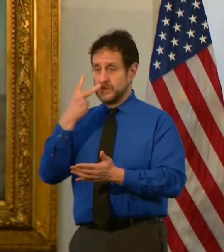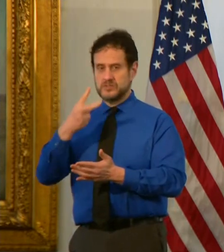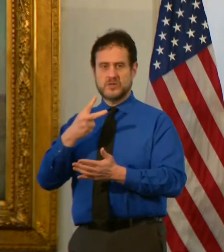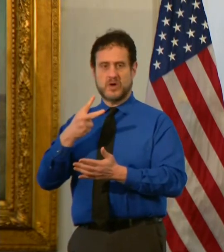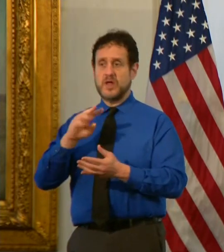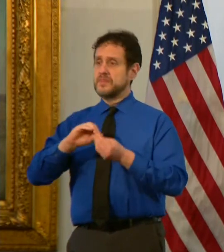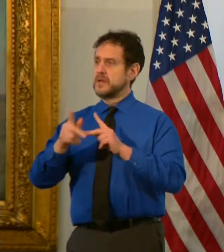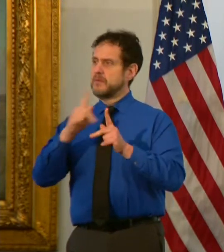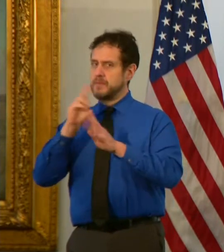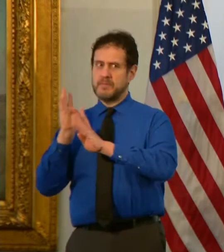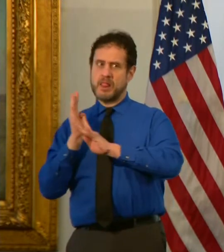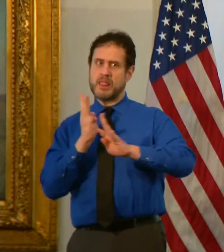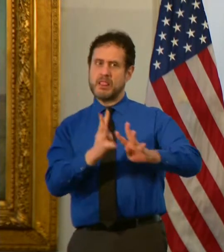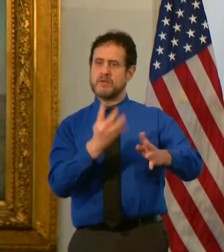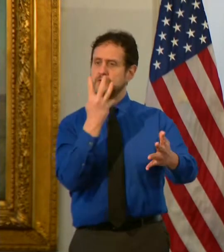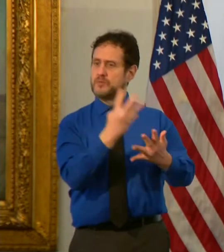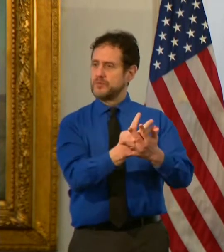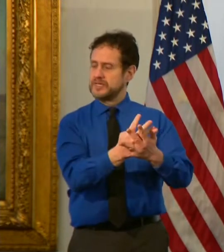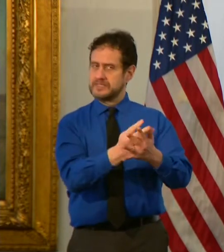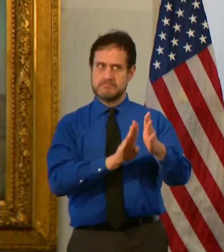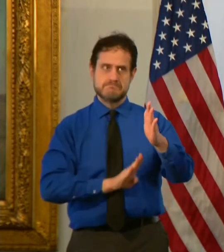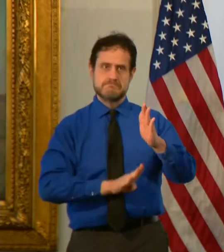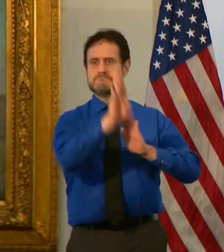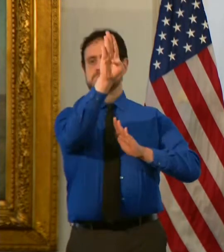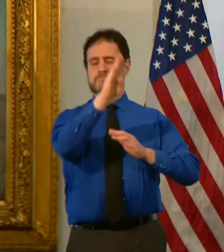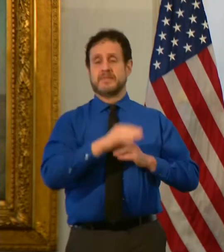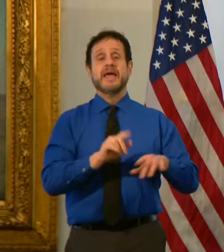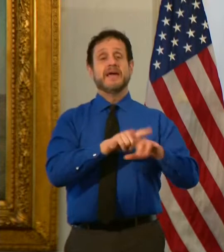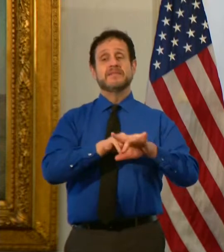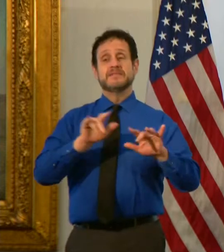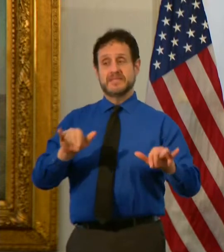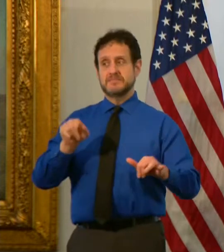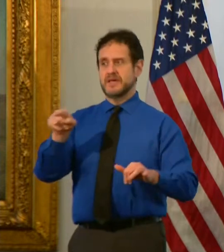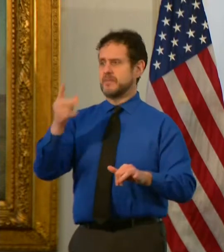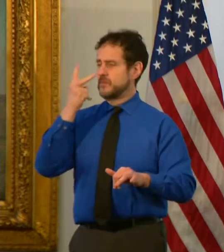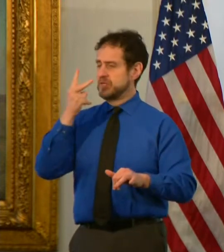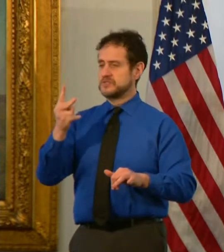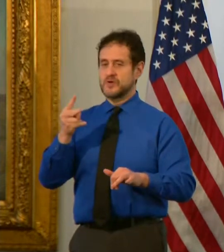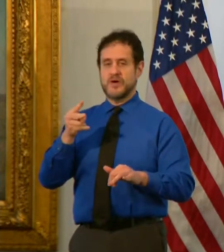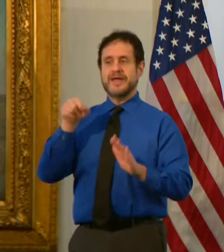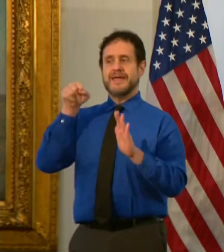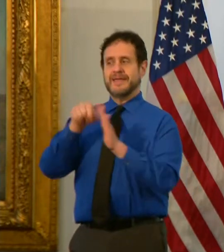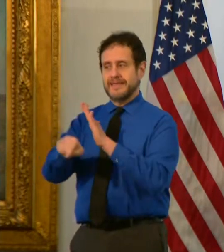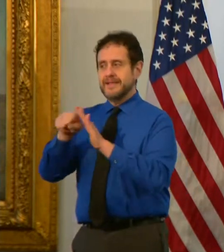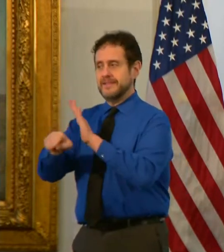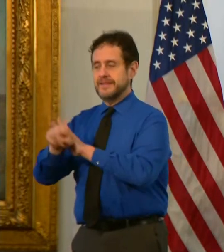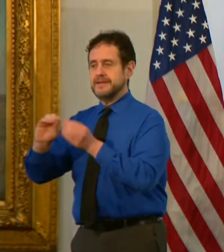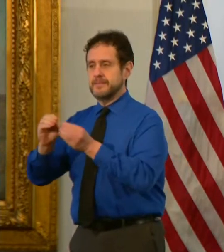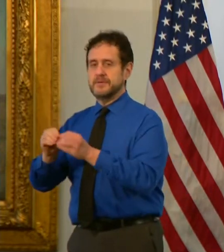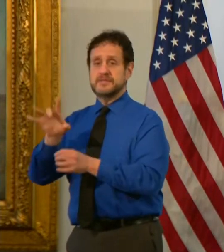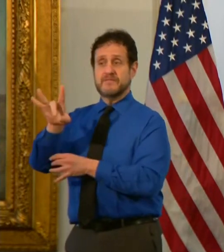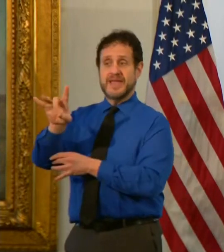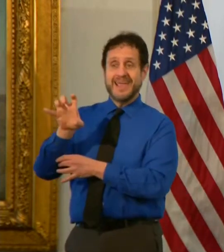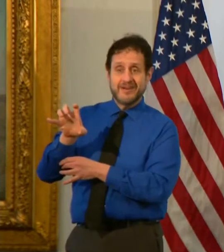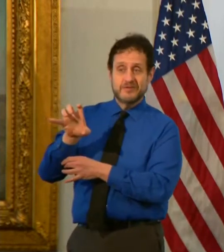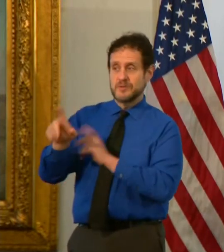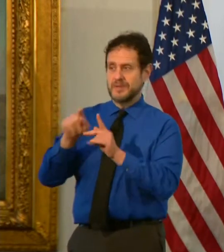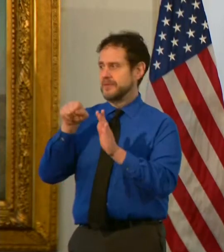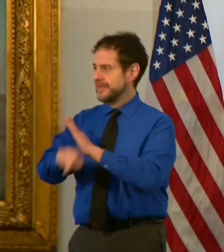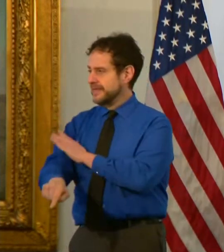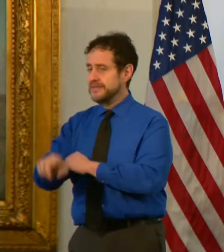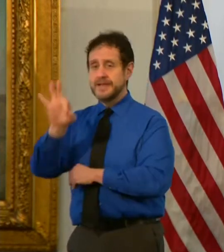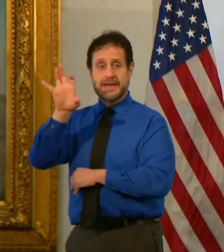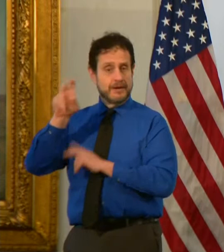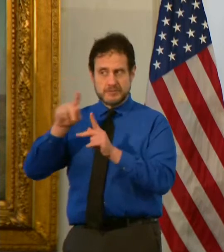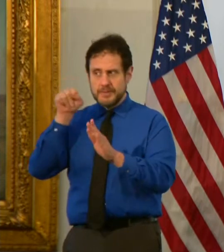rates explode. At the same time, we saw homicide rates of 800 and 900 in this